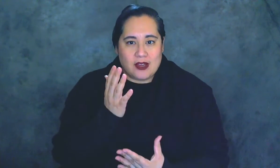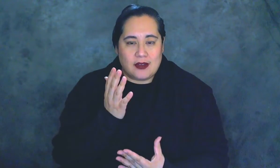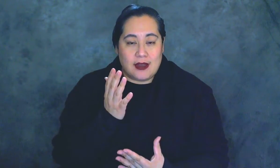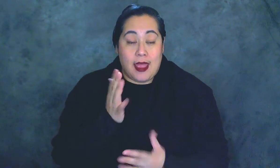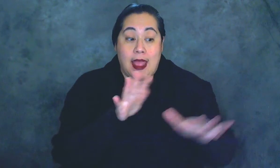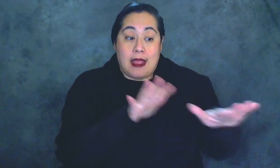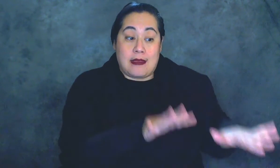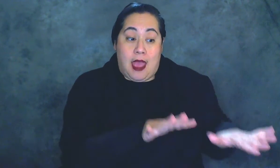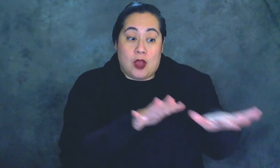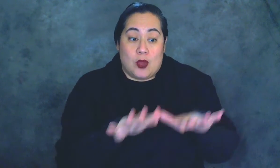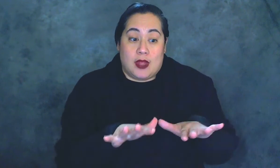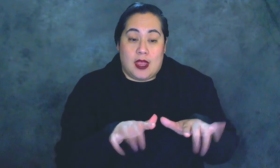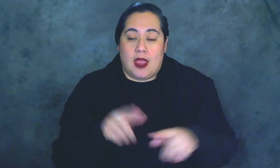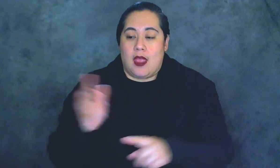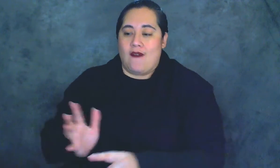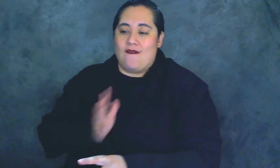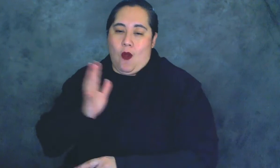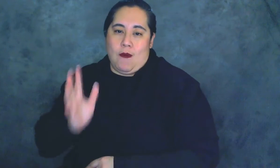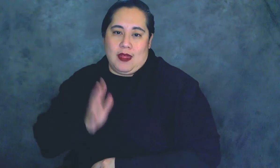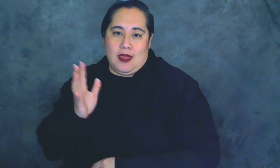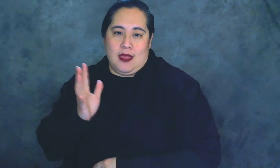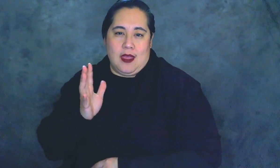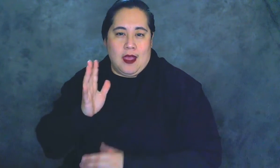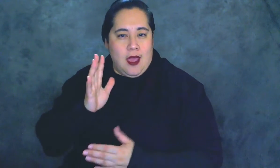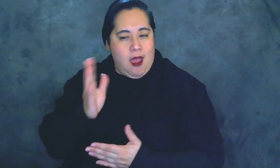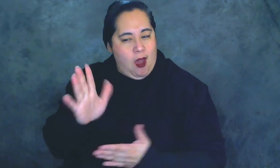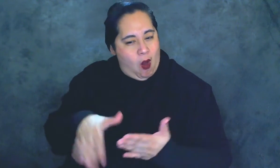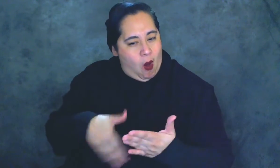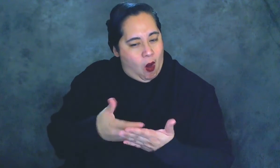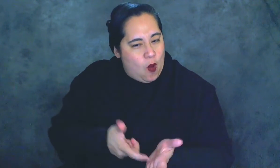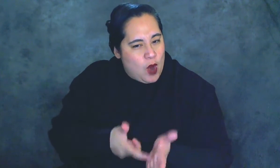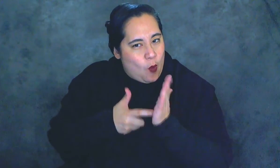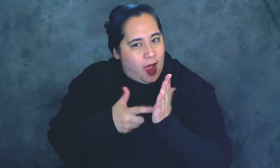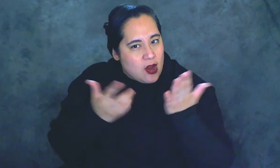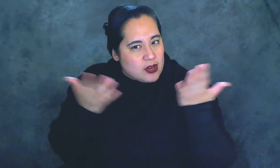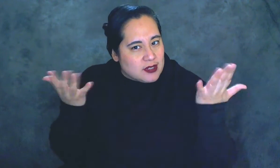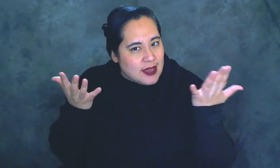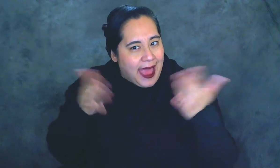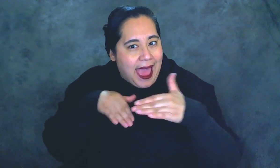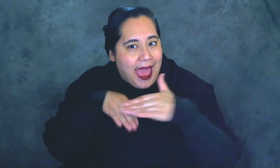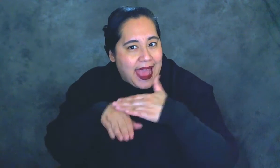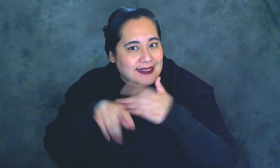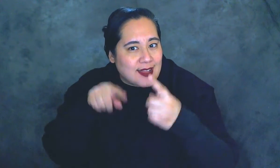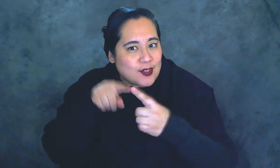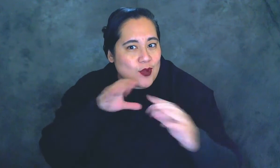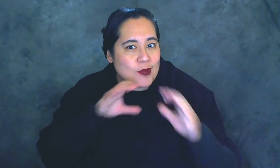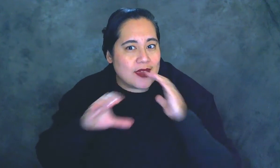and formally, it all requires access to communication. So if we think about the